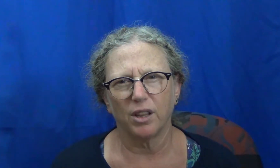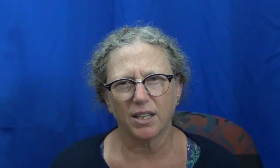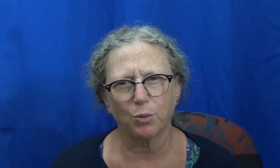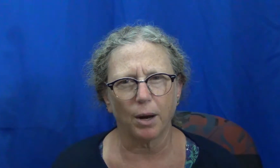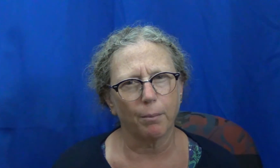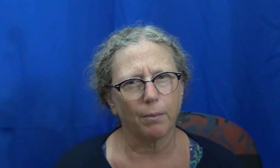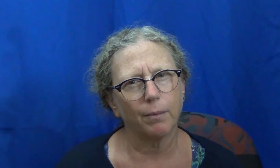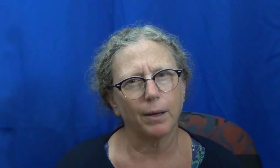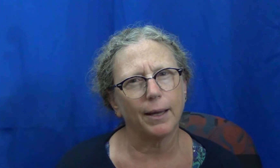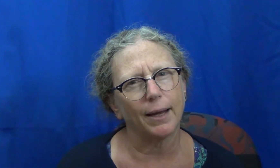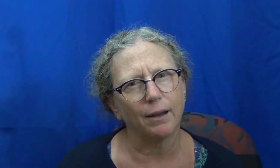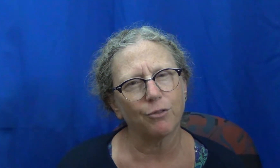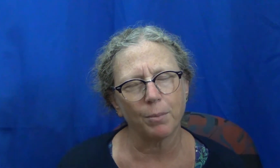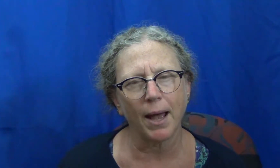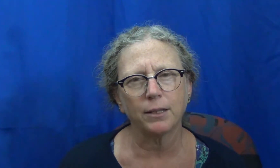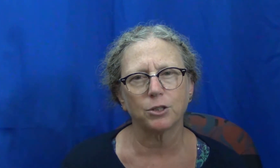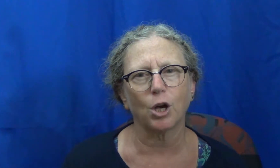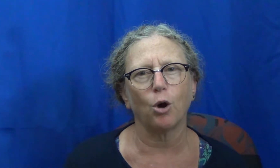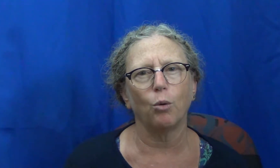That's what I'm getting from that. So,